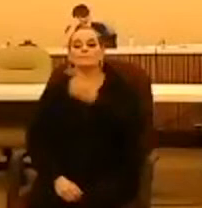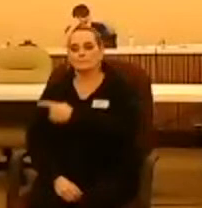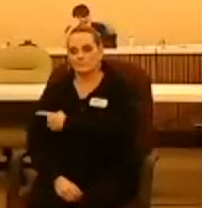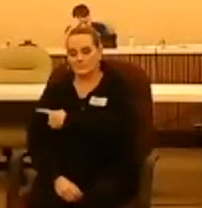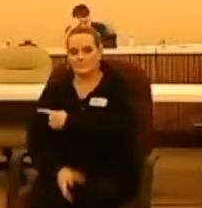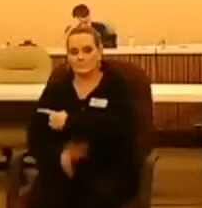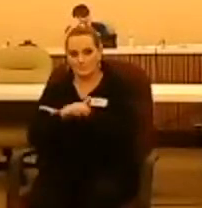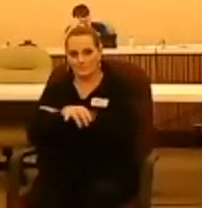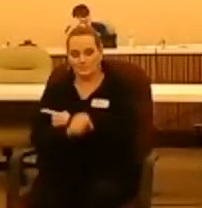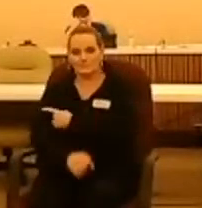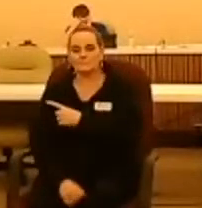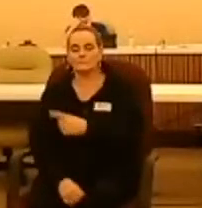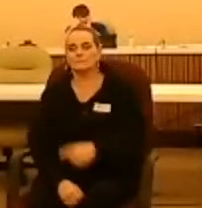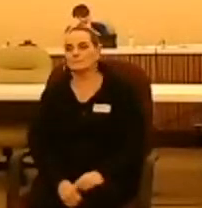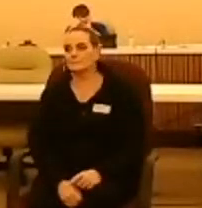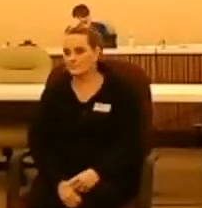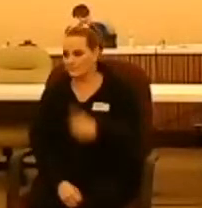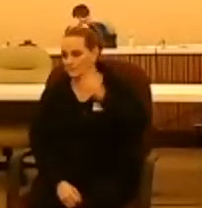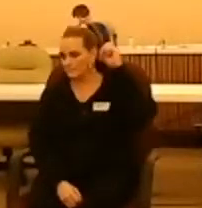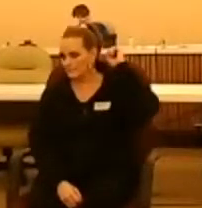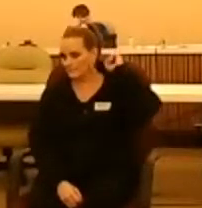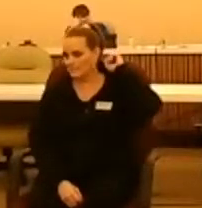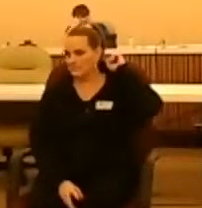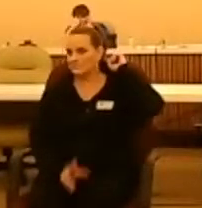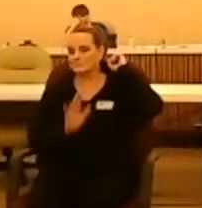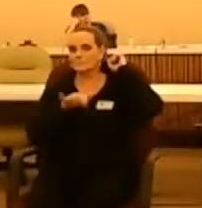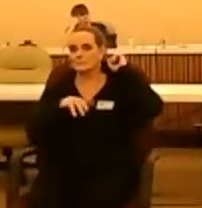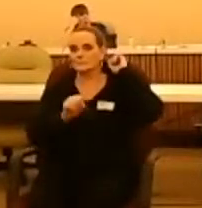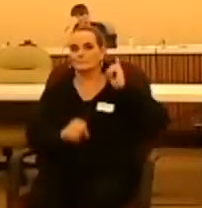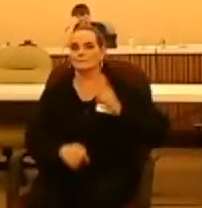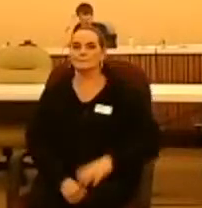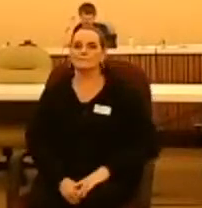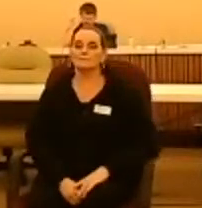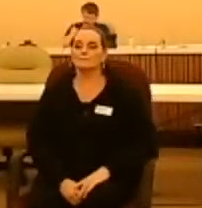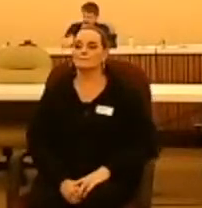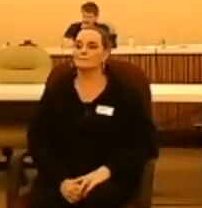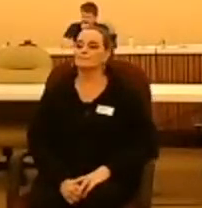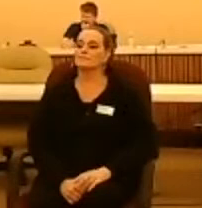Councilmember Bolsner. Aye. Supervisor Schultz. Aye.